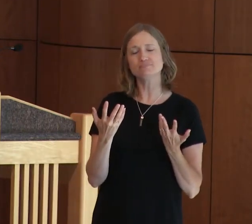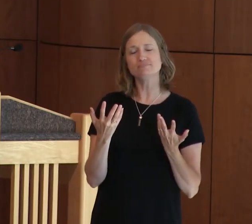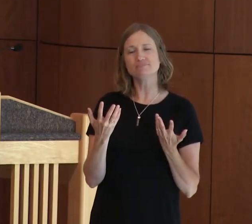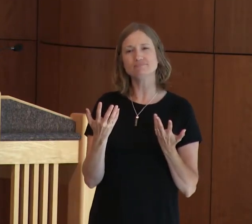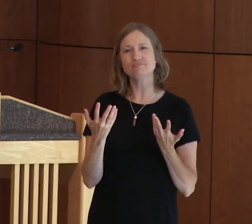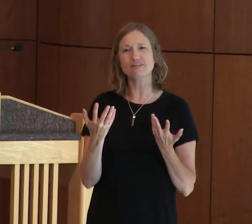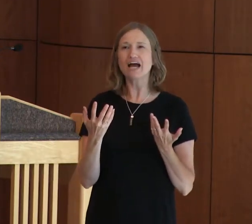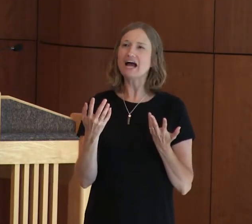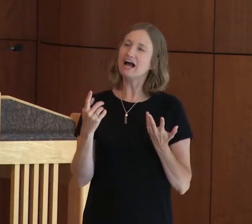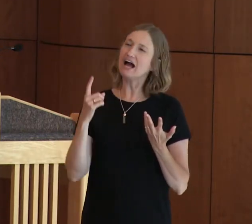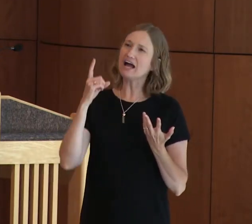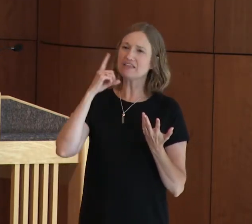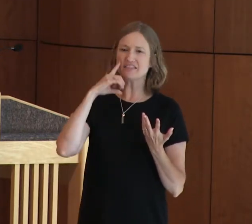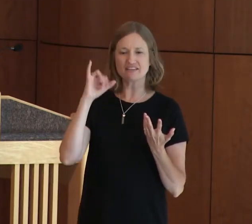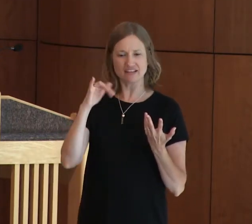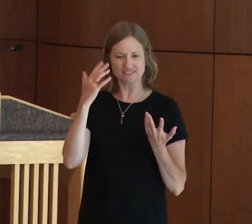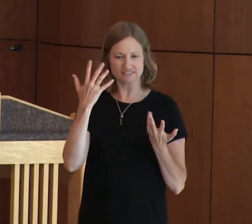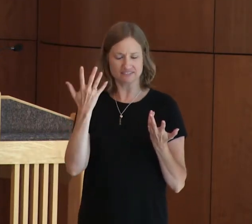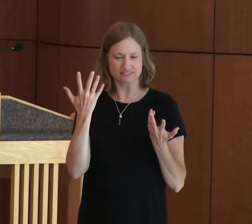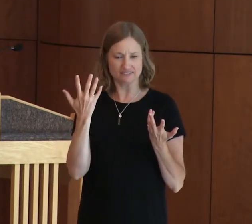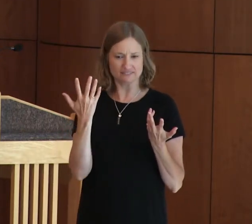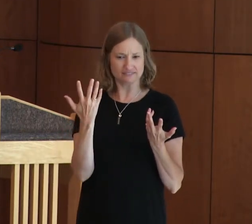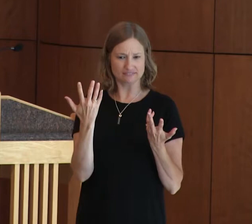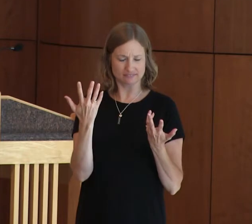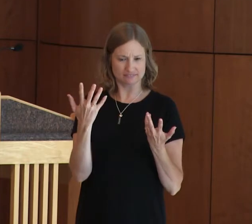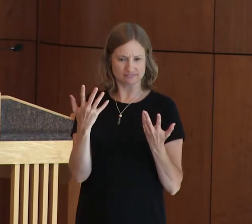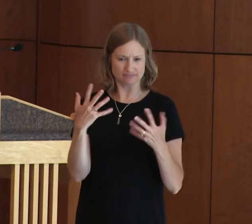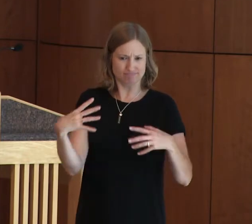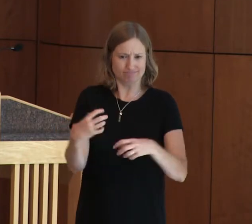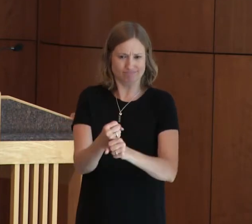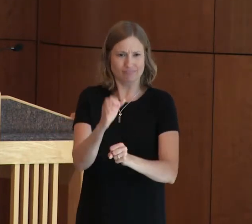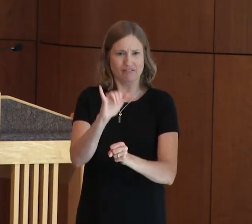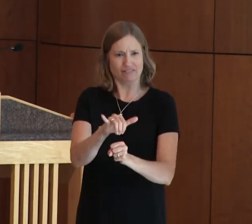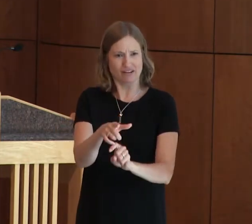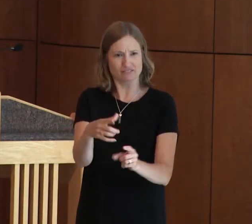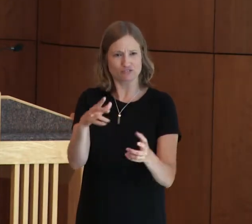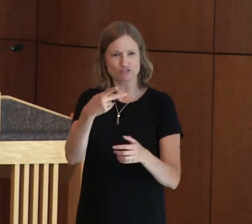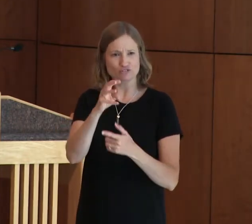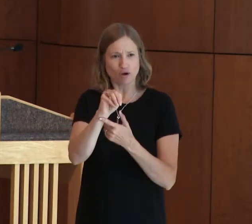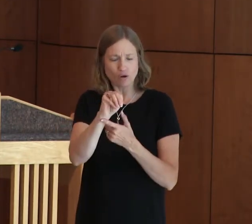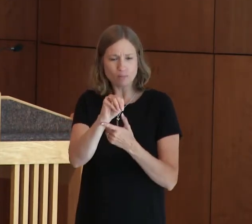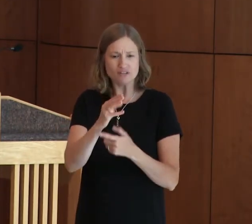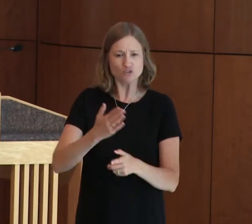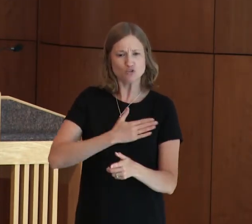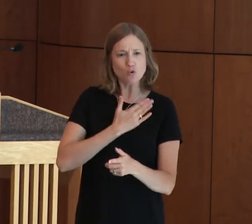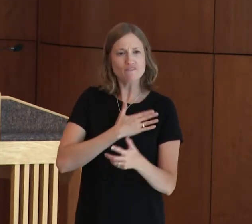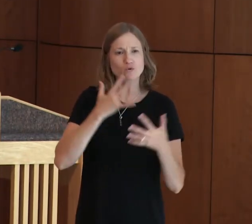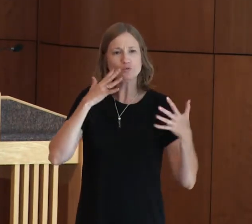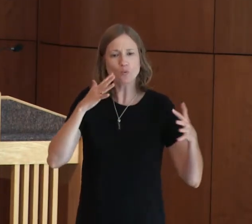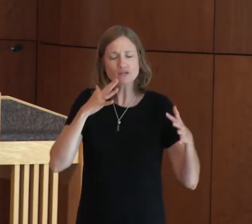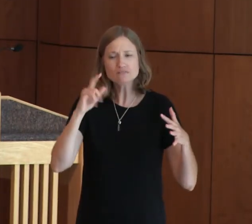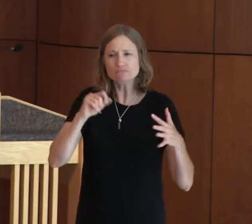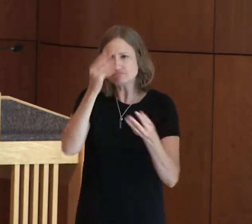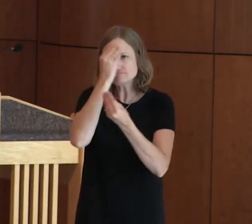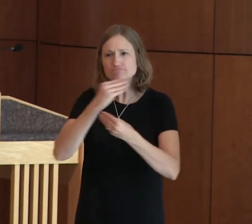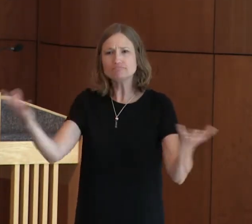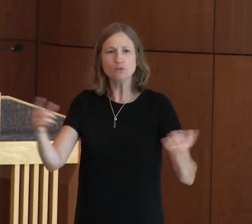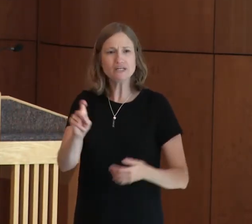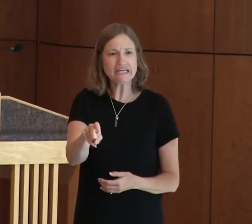caught up in this psalm, is this joyful noise, this joy that is in us that needs to be shared. And so the psalm writer tells